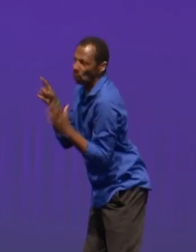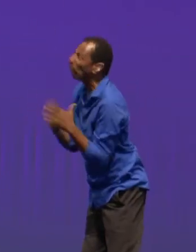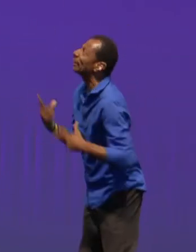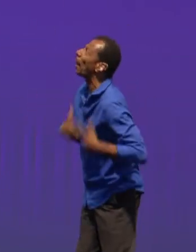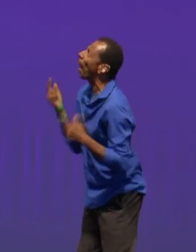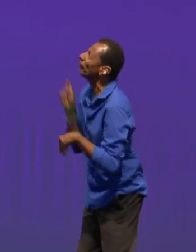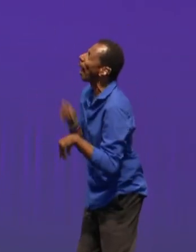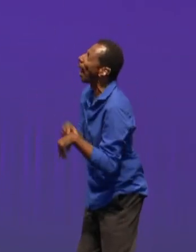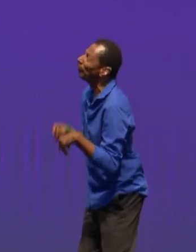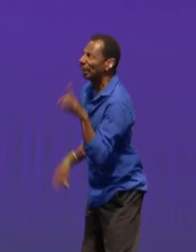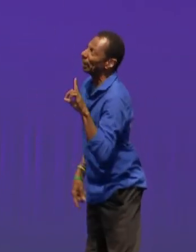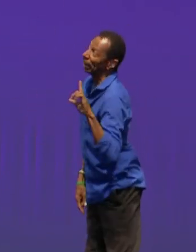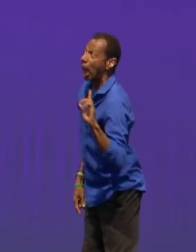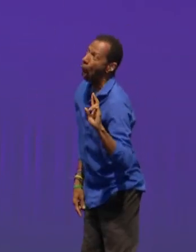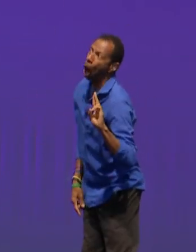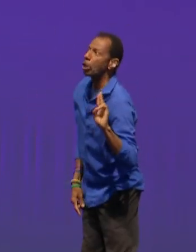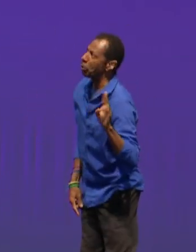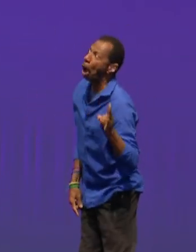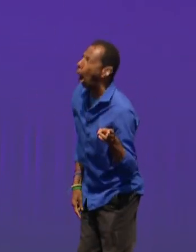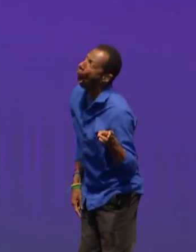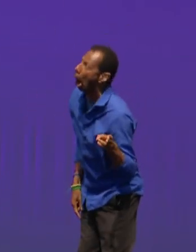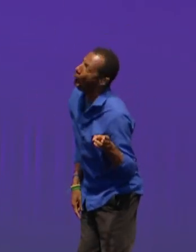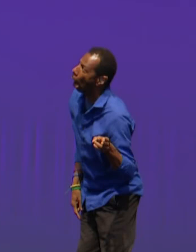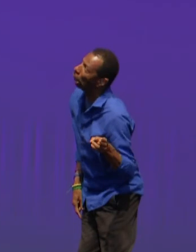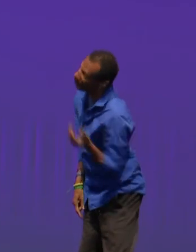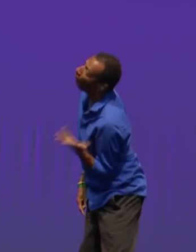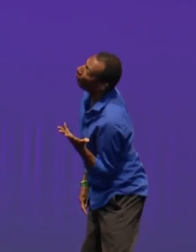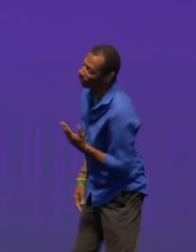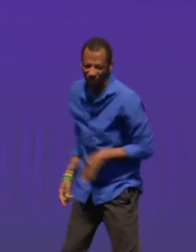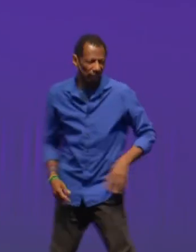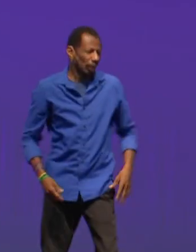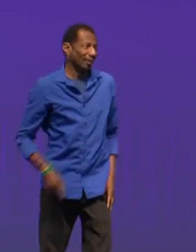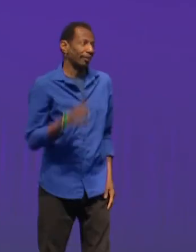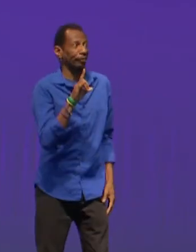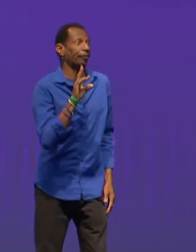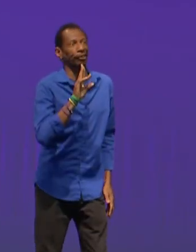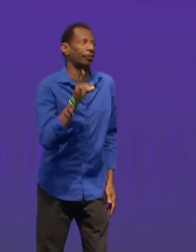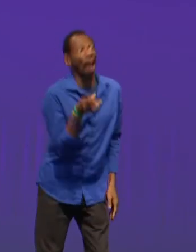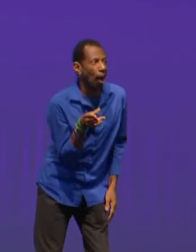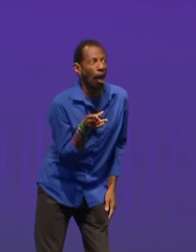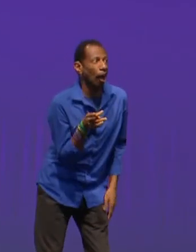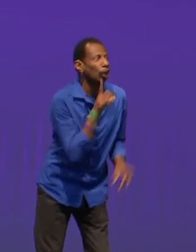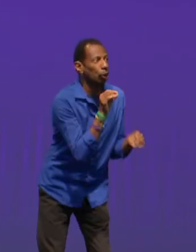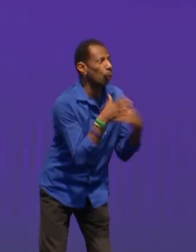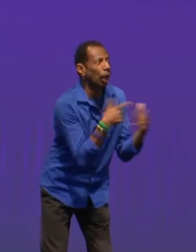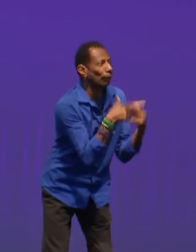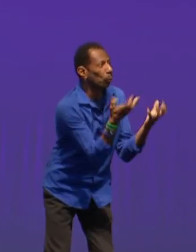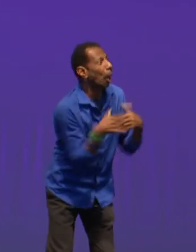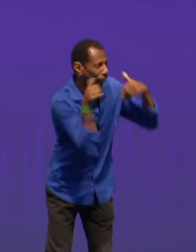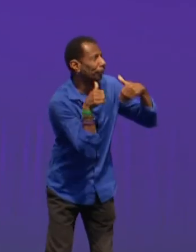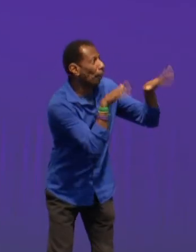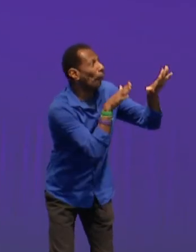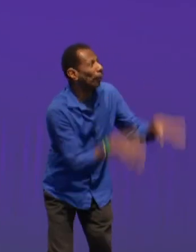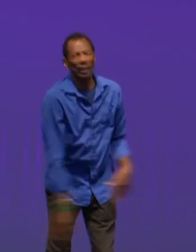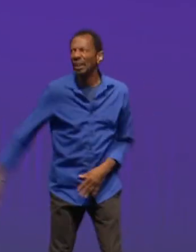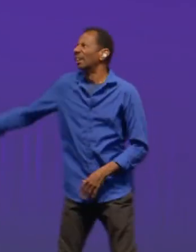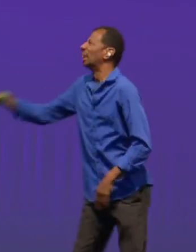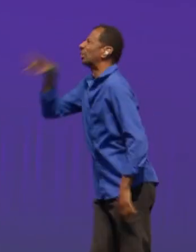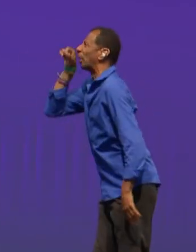Well, now's your chance. It's a chance of a lifetime. So put it on the list and get over here. Well, duh, do you do whatever